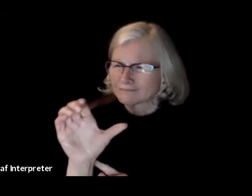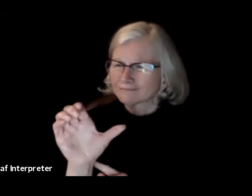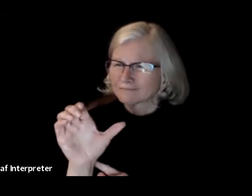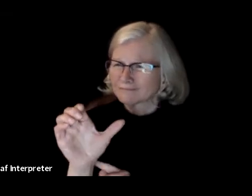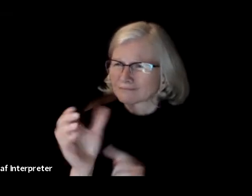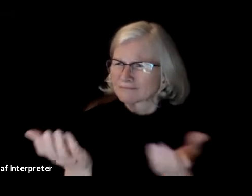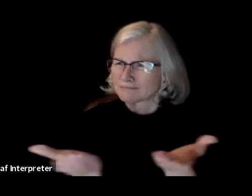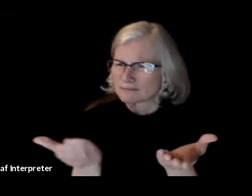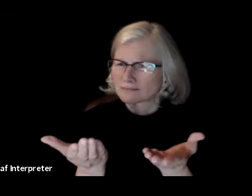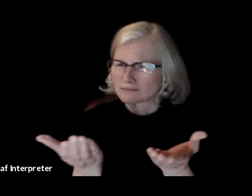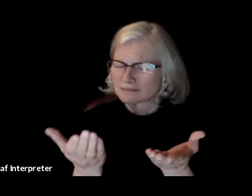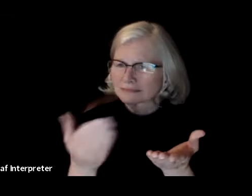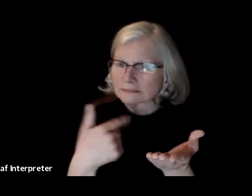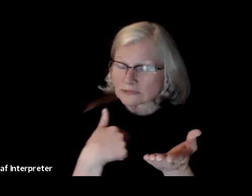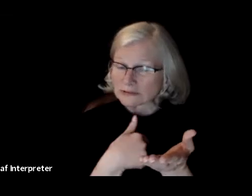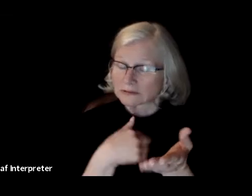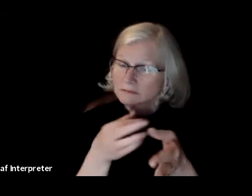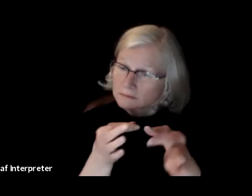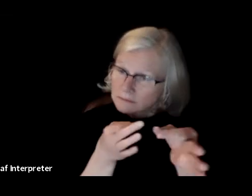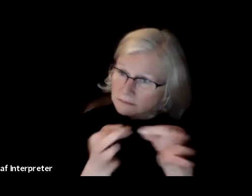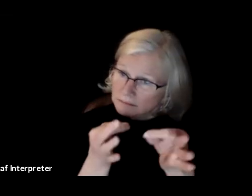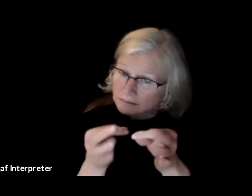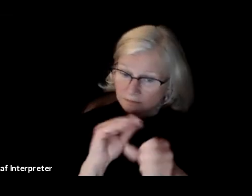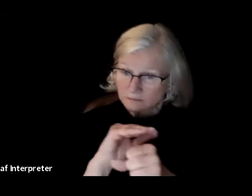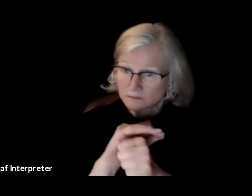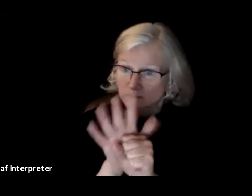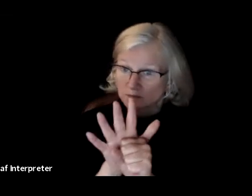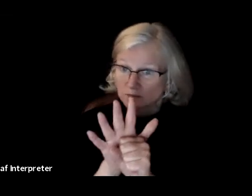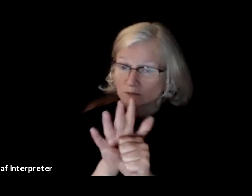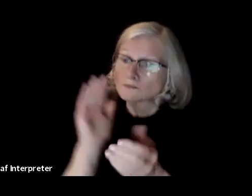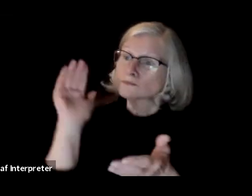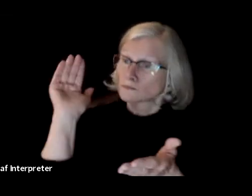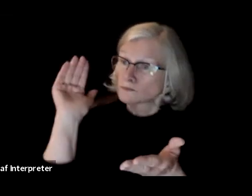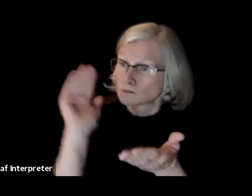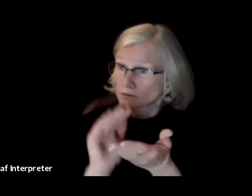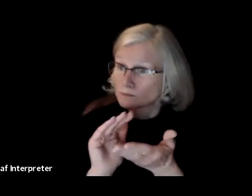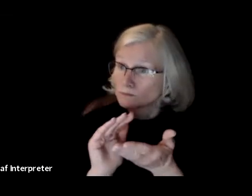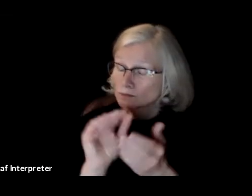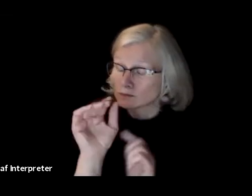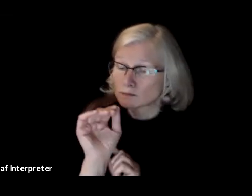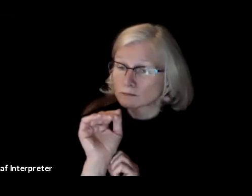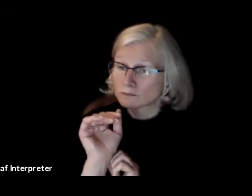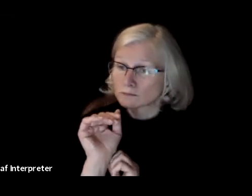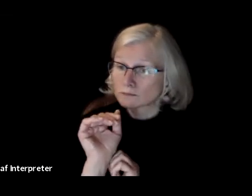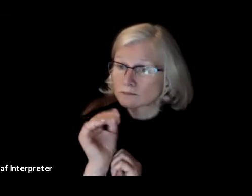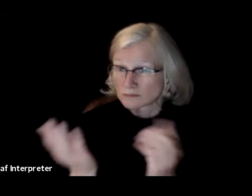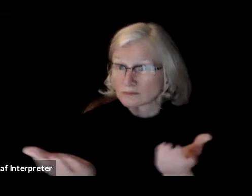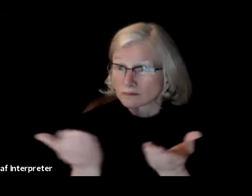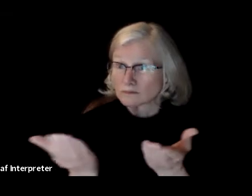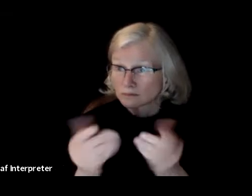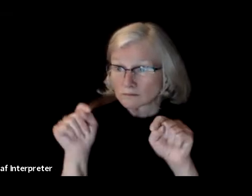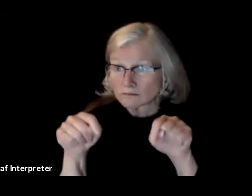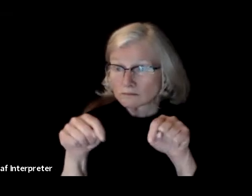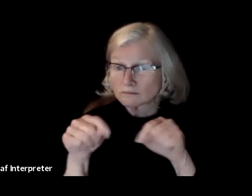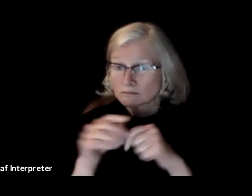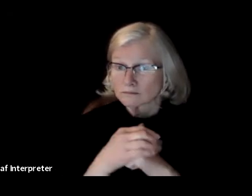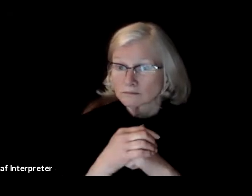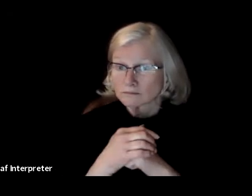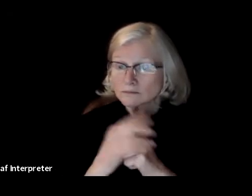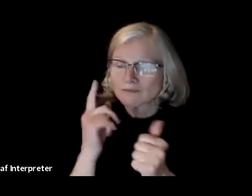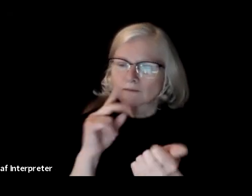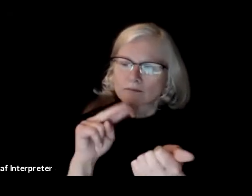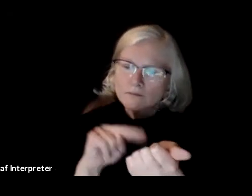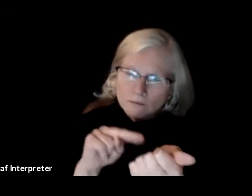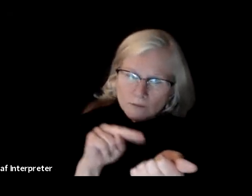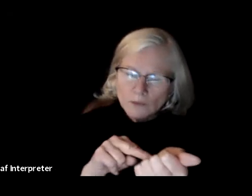of coronavirus infections drop very significantly in Minnesota's nursing homes and assisted living